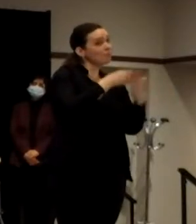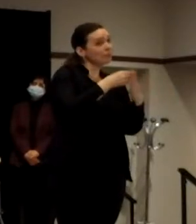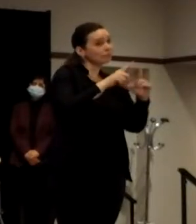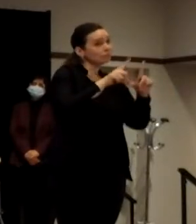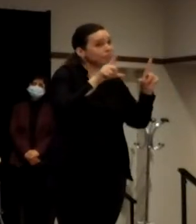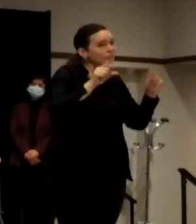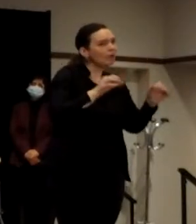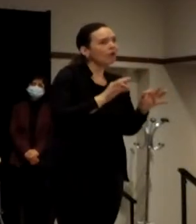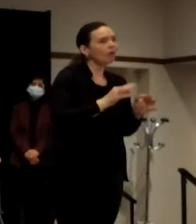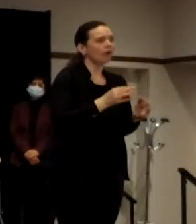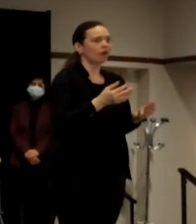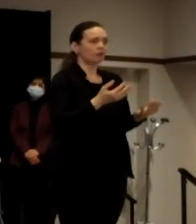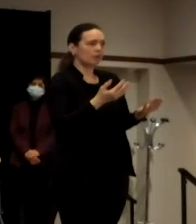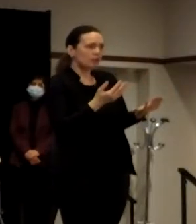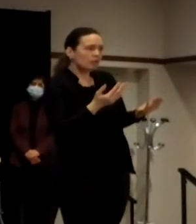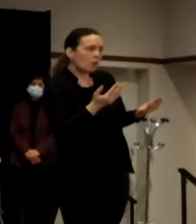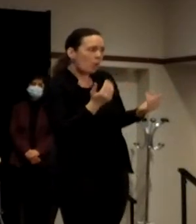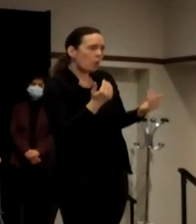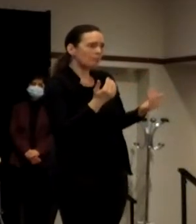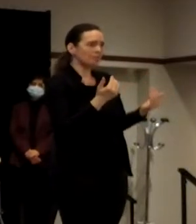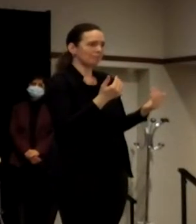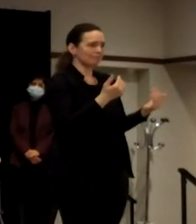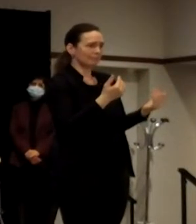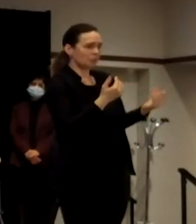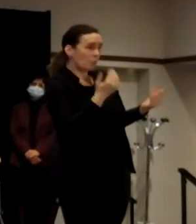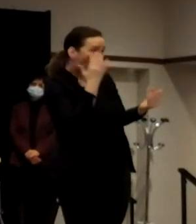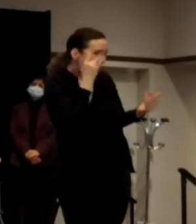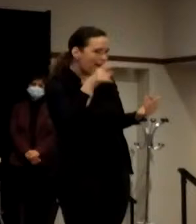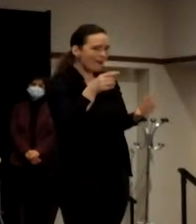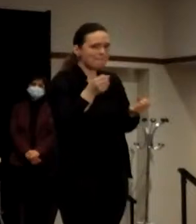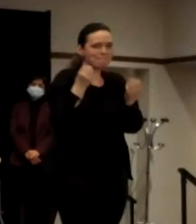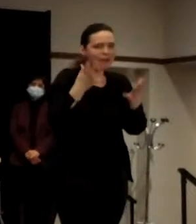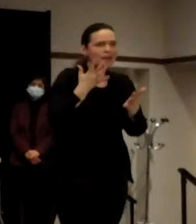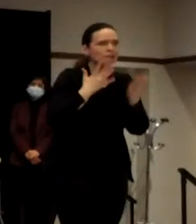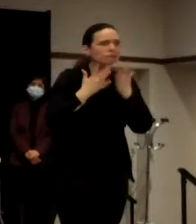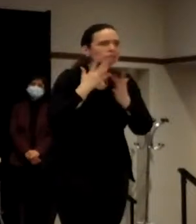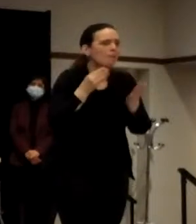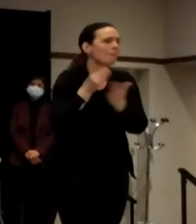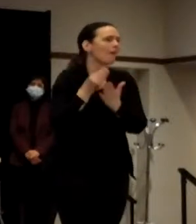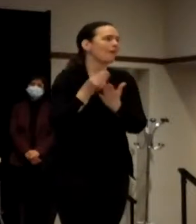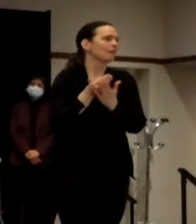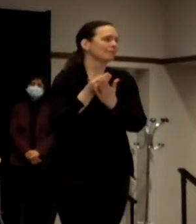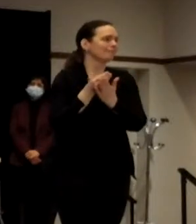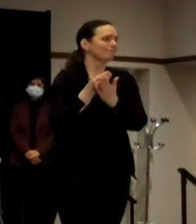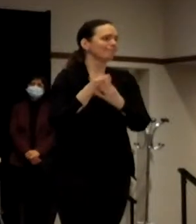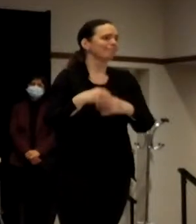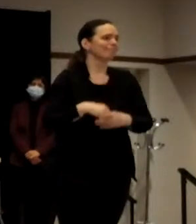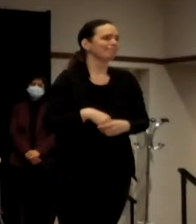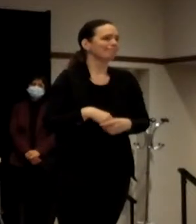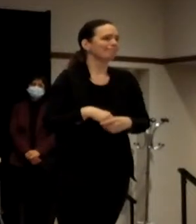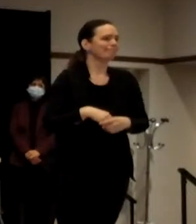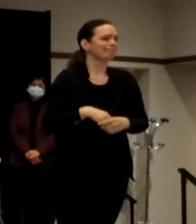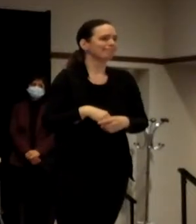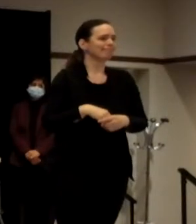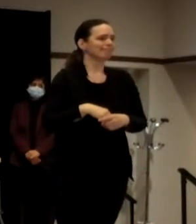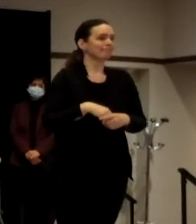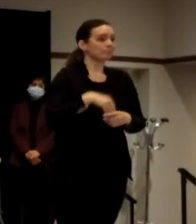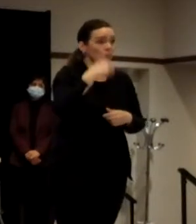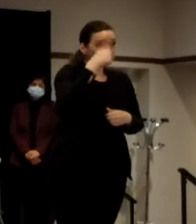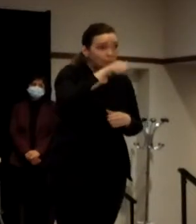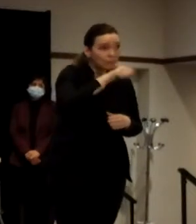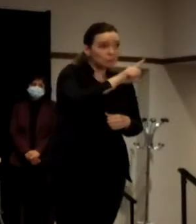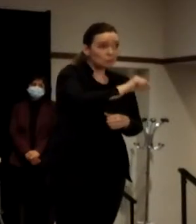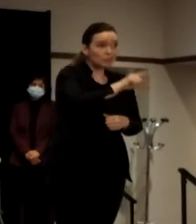revenue into the economy to do the things in 2020 and 21 we wanted to do that we couldn't do. But in addition to